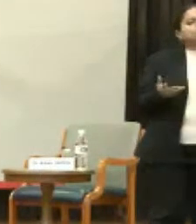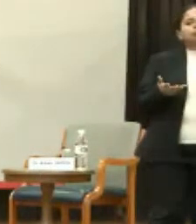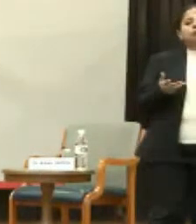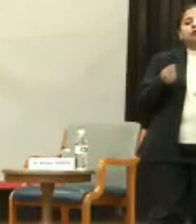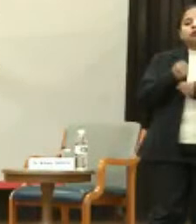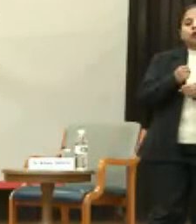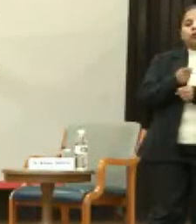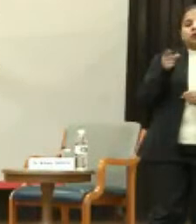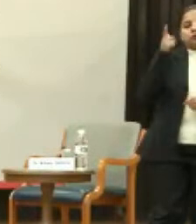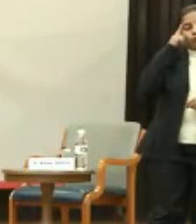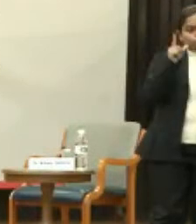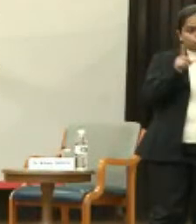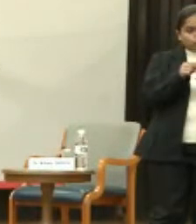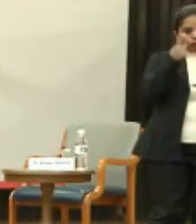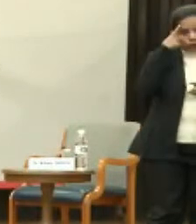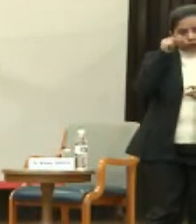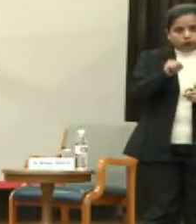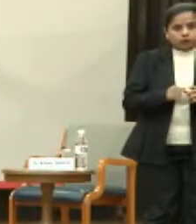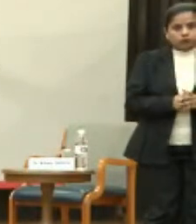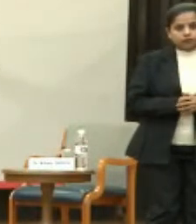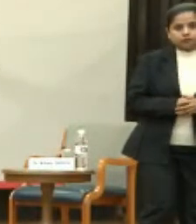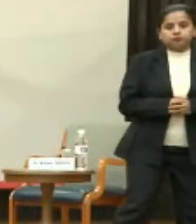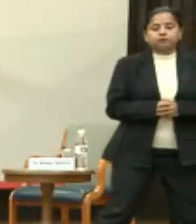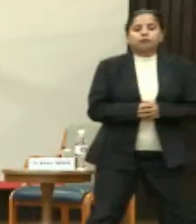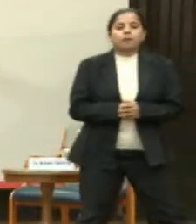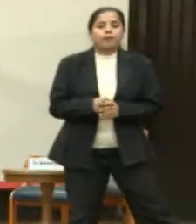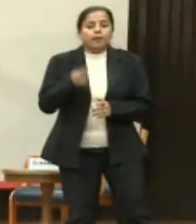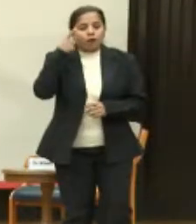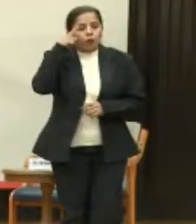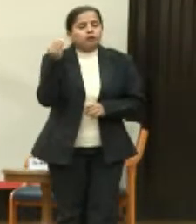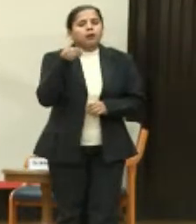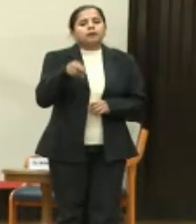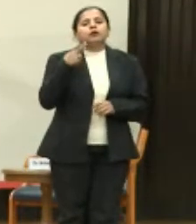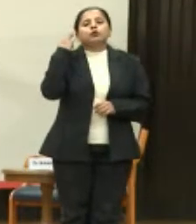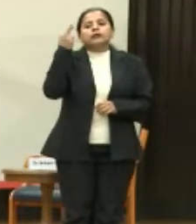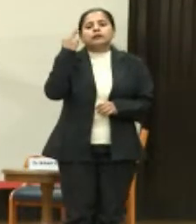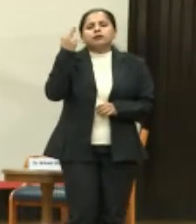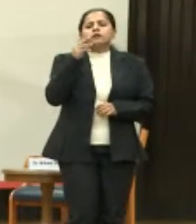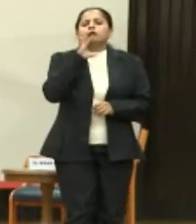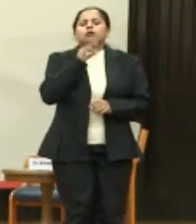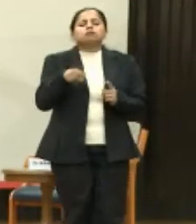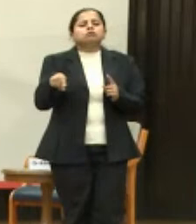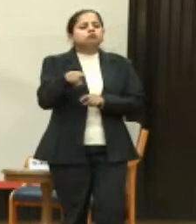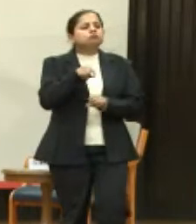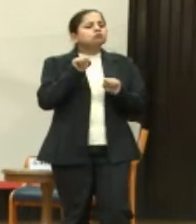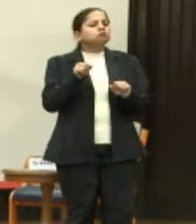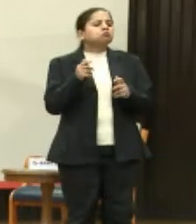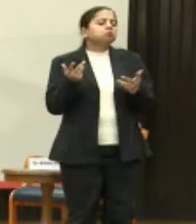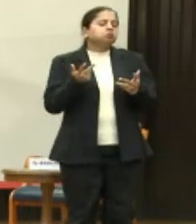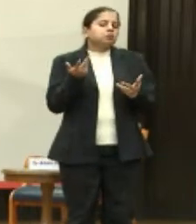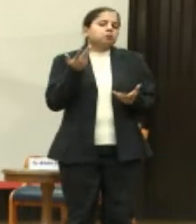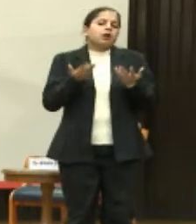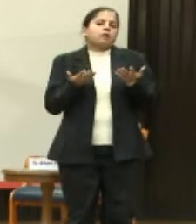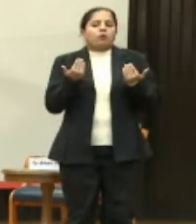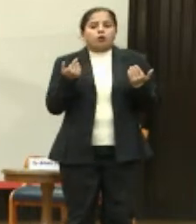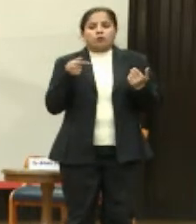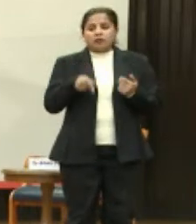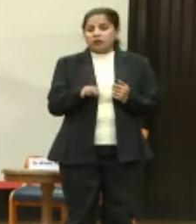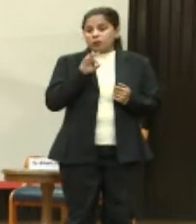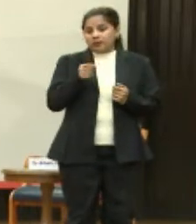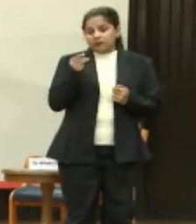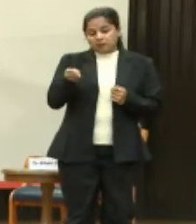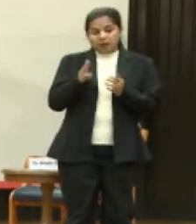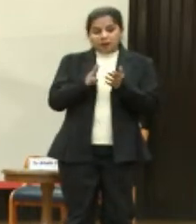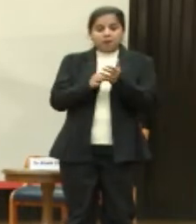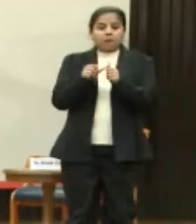to do things when, for various reasons, to use an economic jargon, there's market failure. And it has a malign